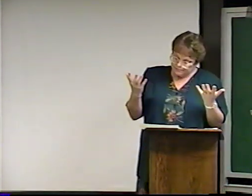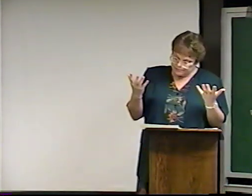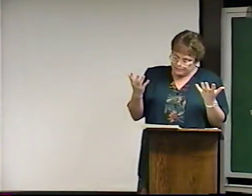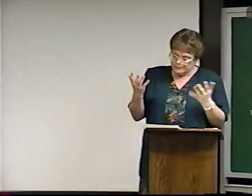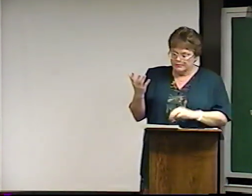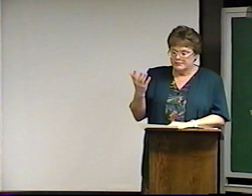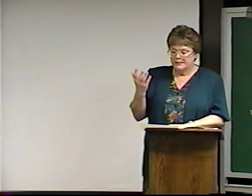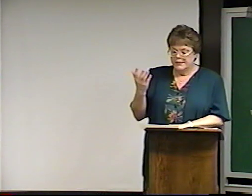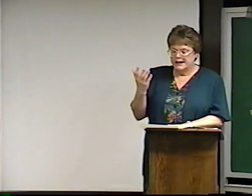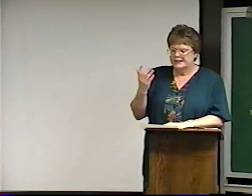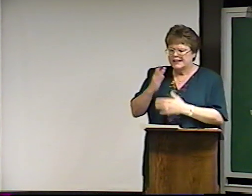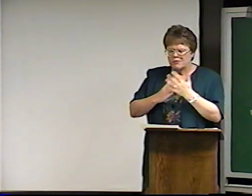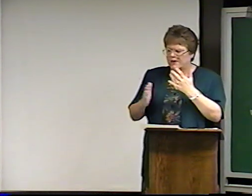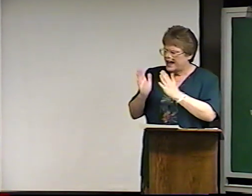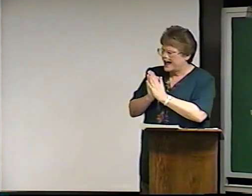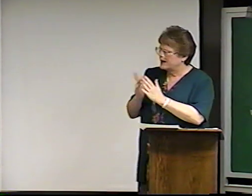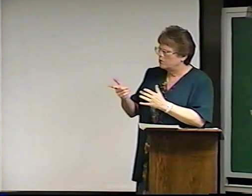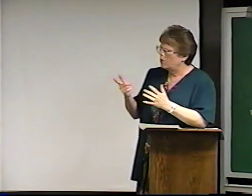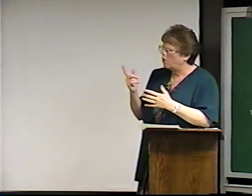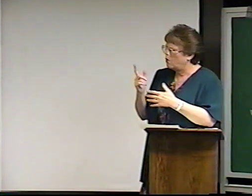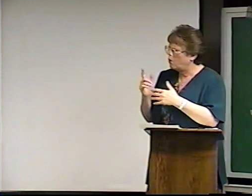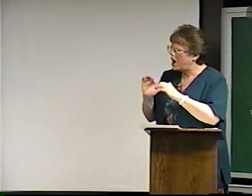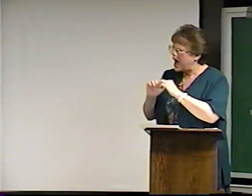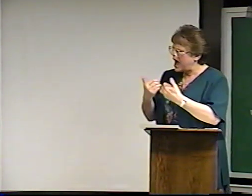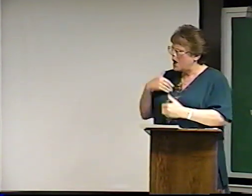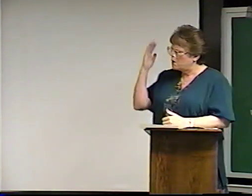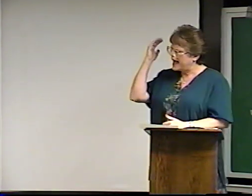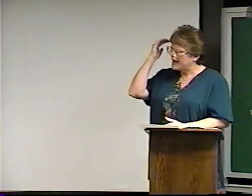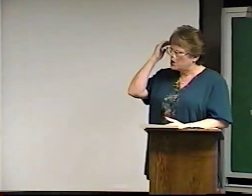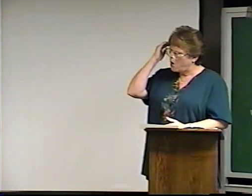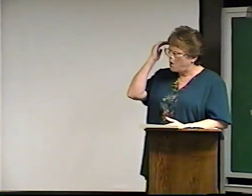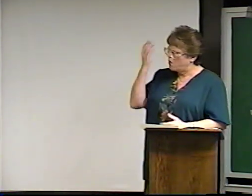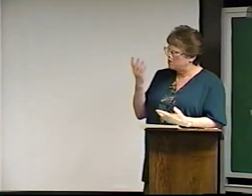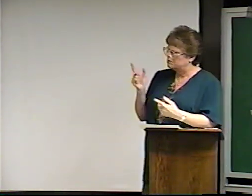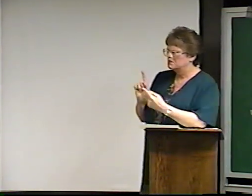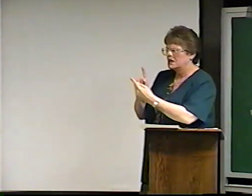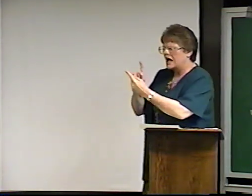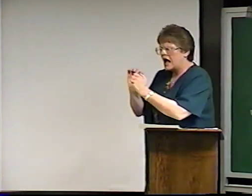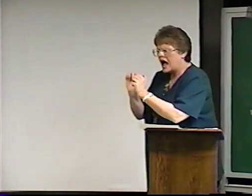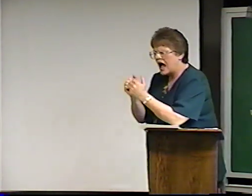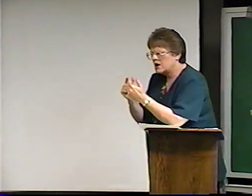how I know how